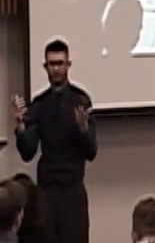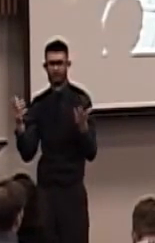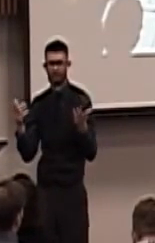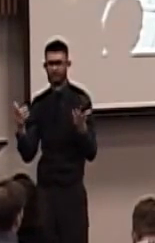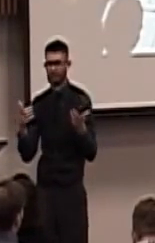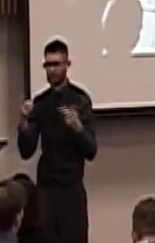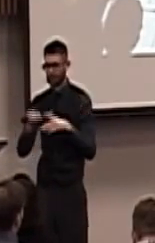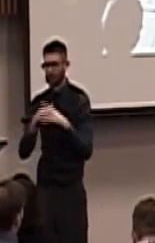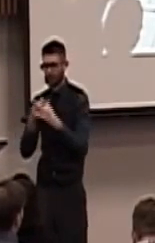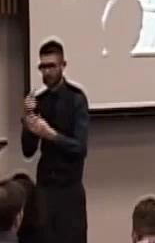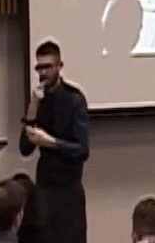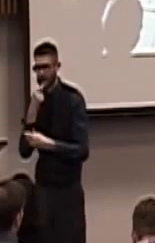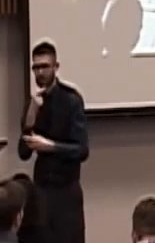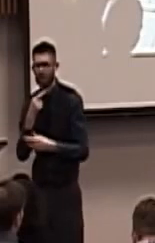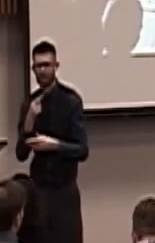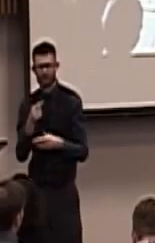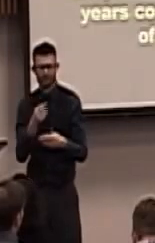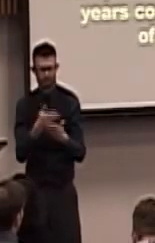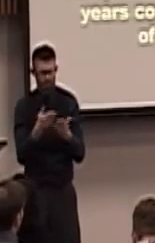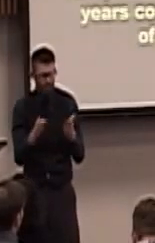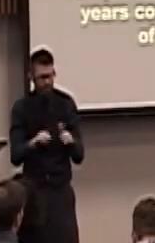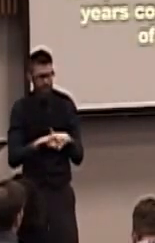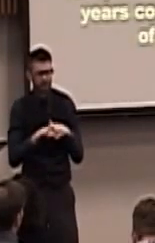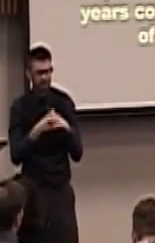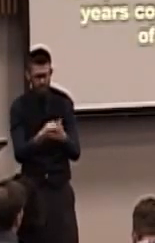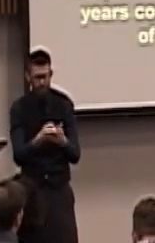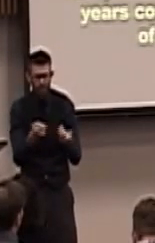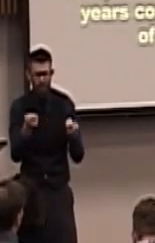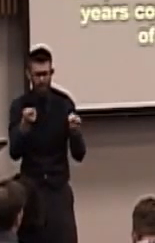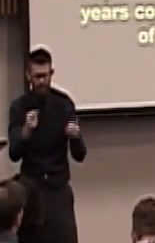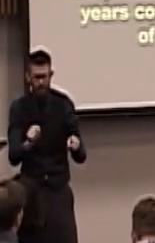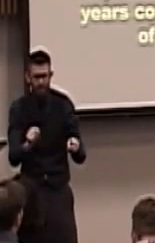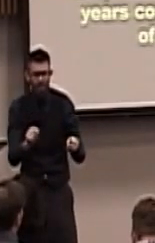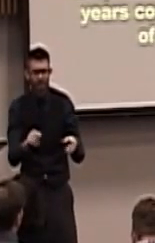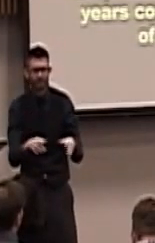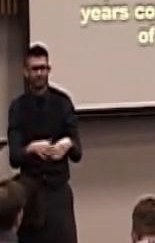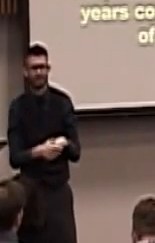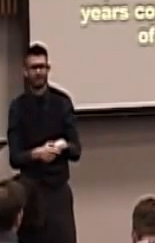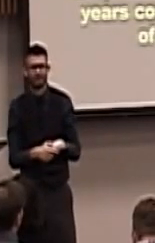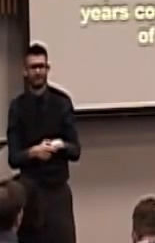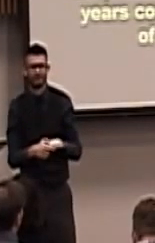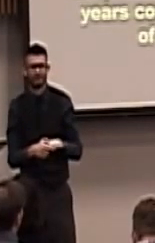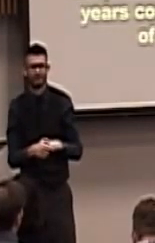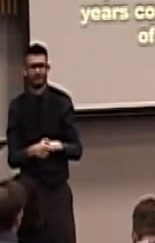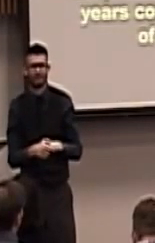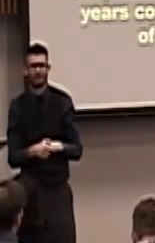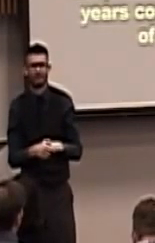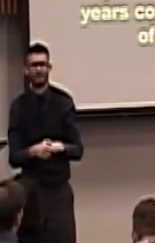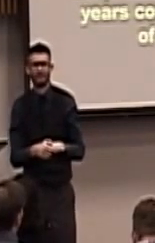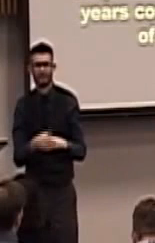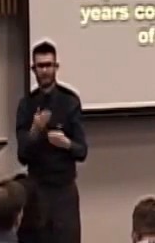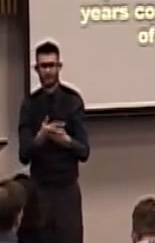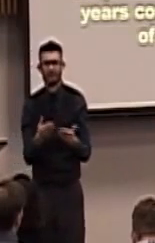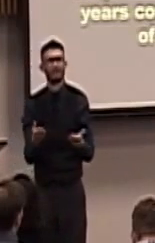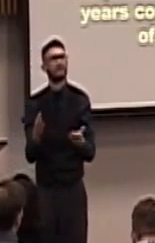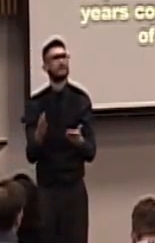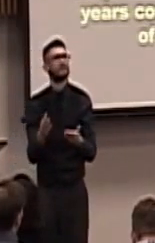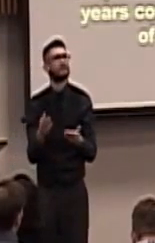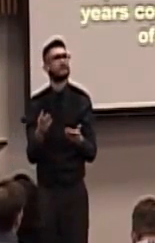say things are starting to happen, and things started to happen.